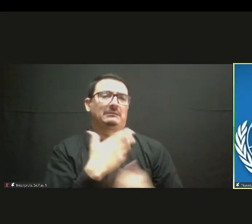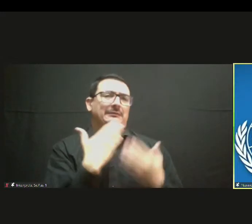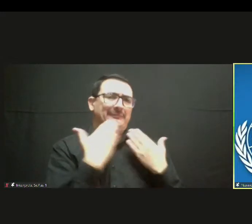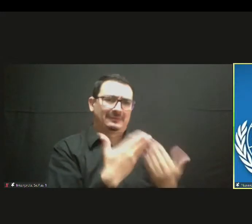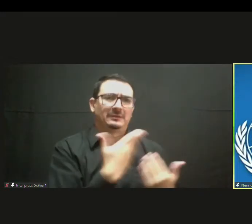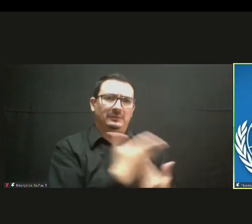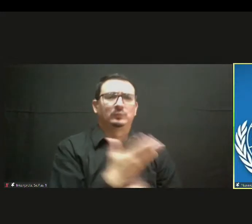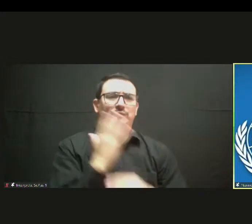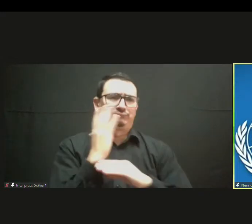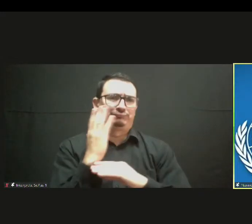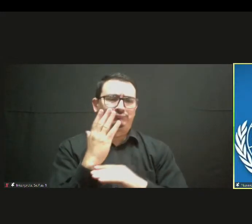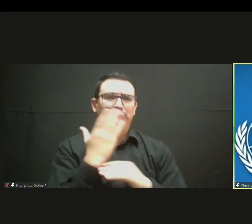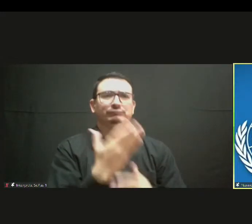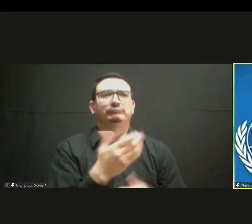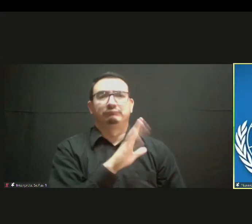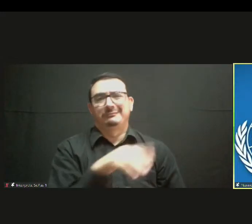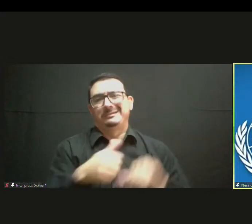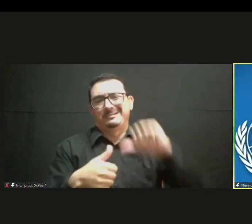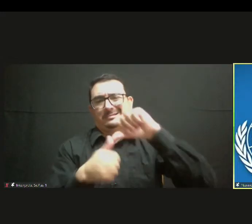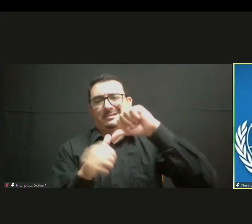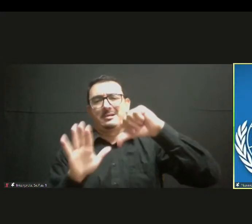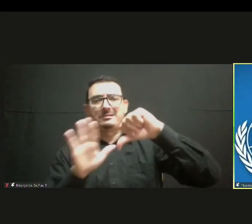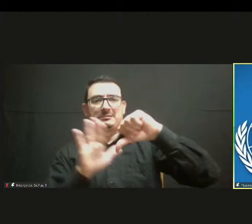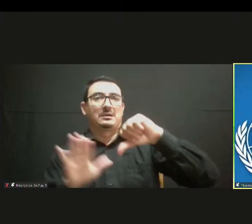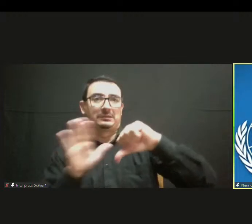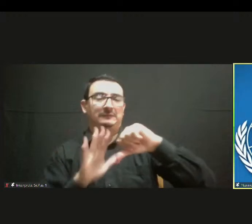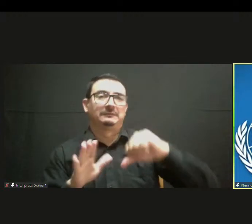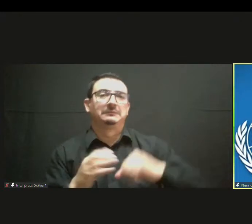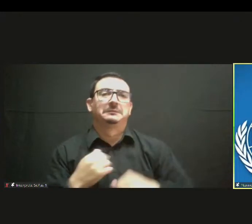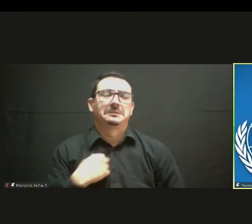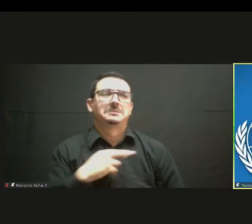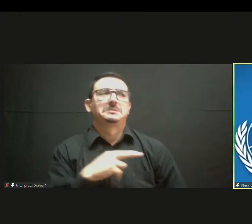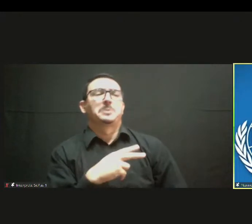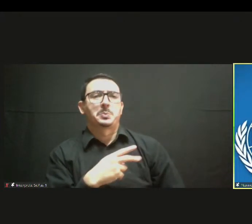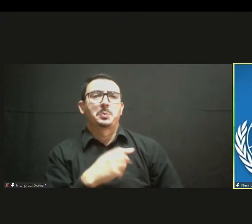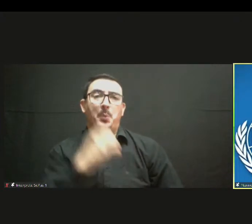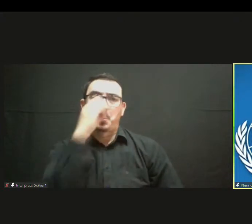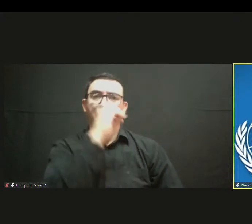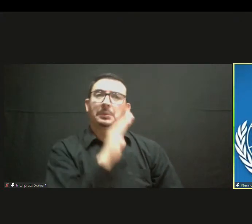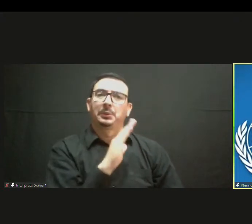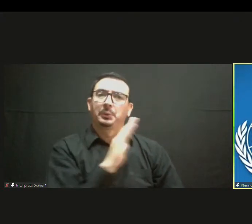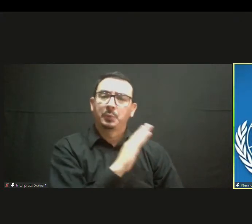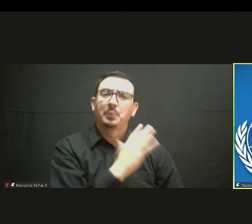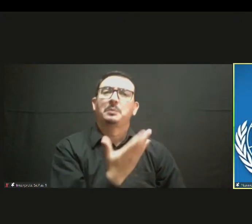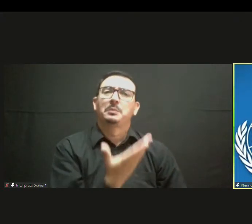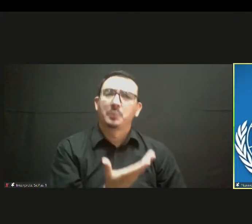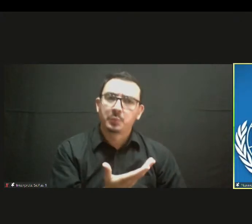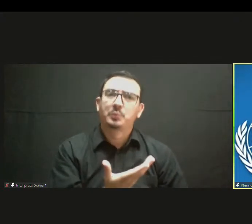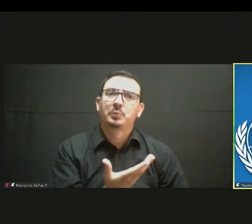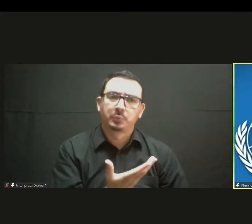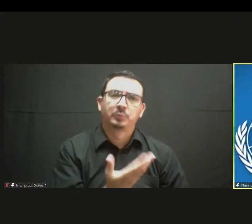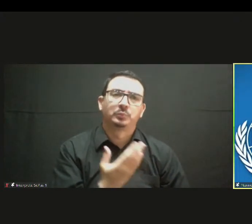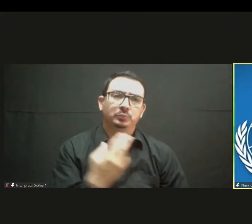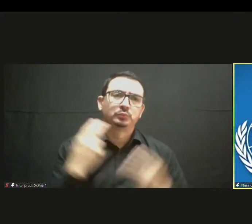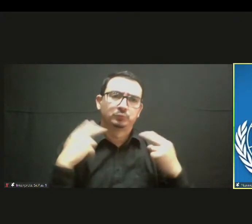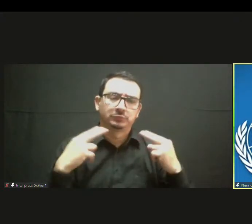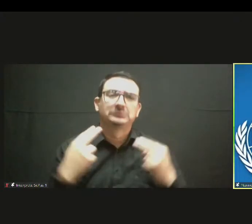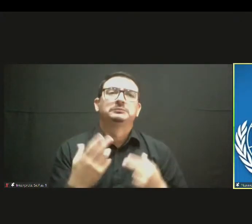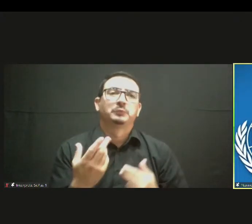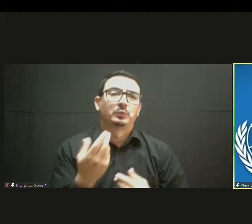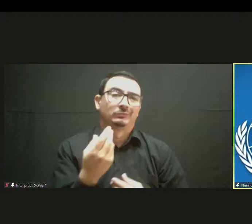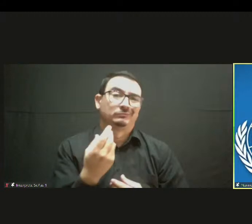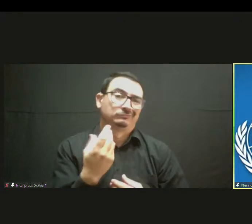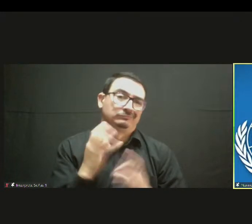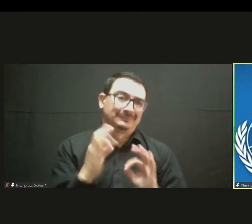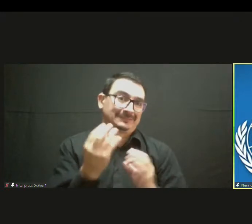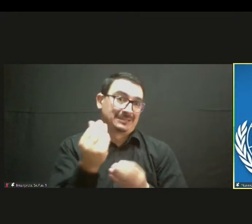and strengthen the resilience of the tourism sector. Last but not least, I would like to pass the floor on to my colleague,